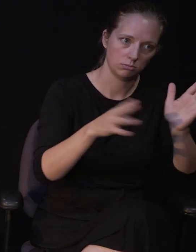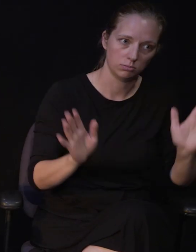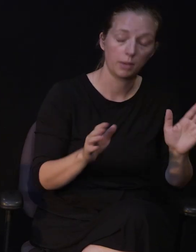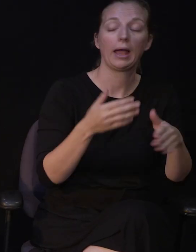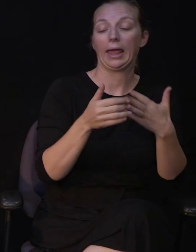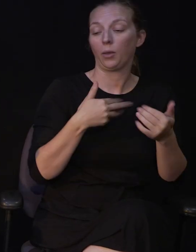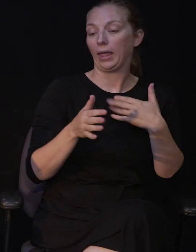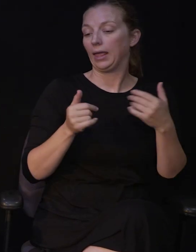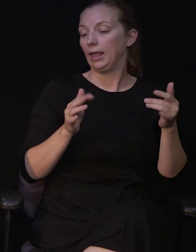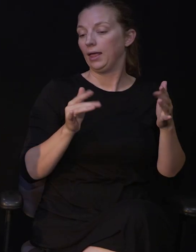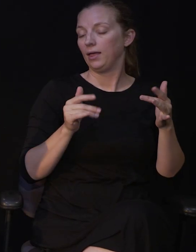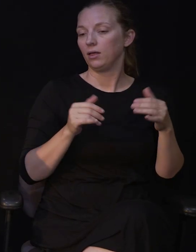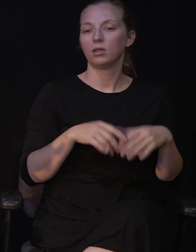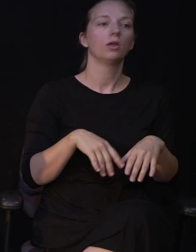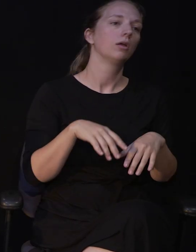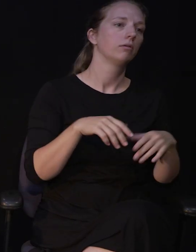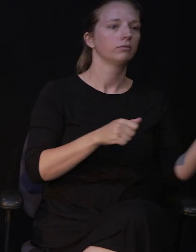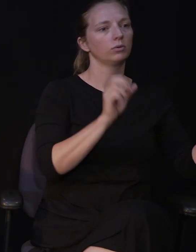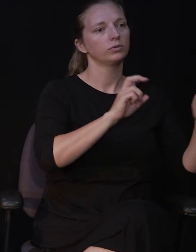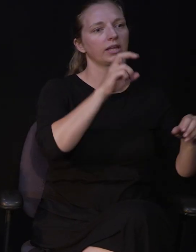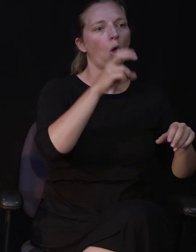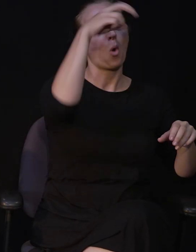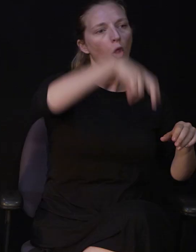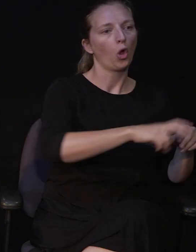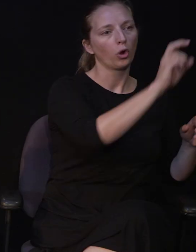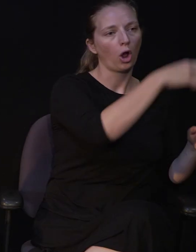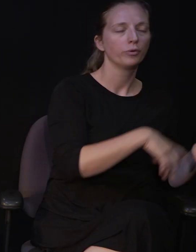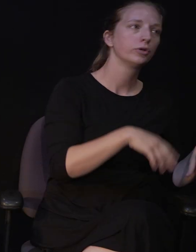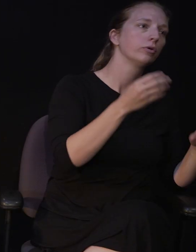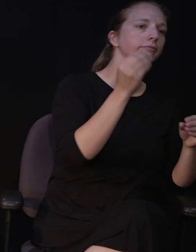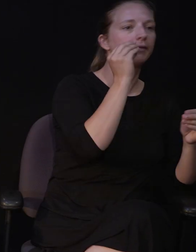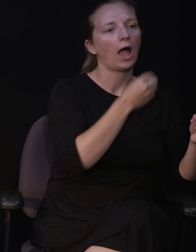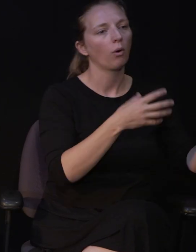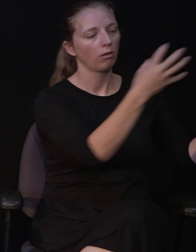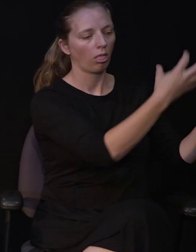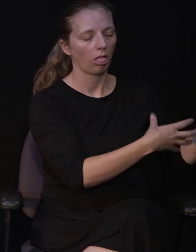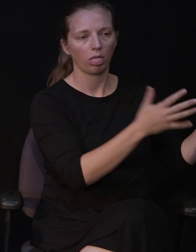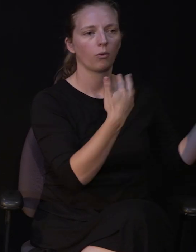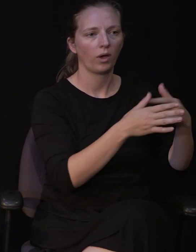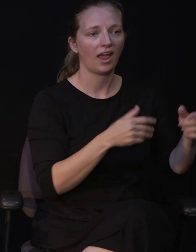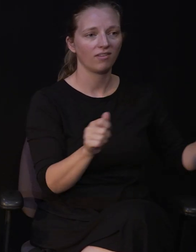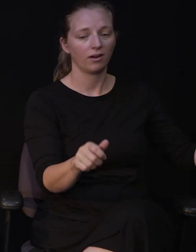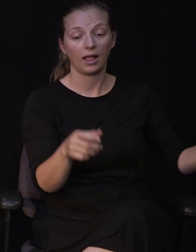But anyway, so, you know, it was like a roller coaster, then a sunflower, all the stuff. And then